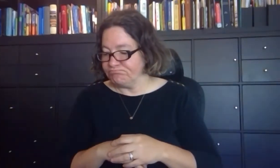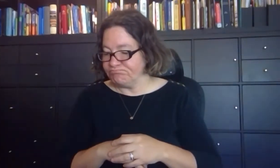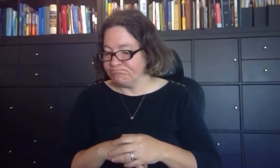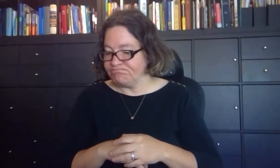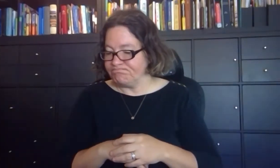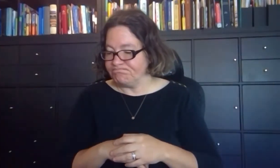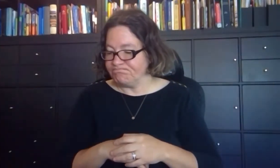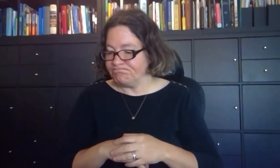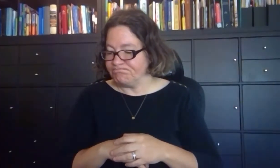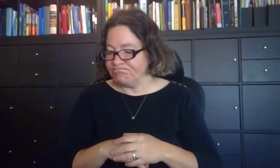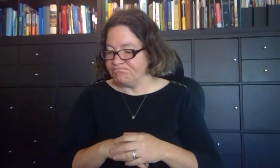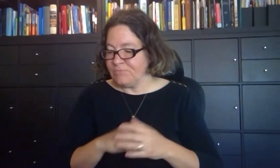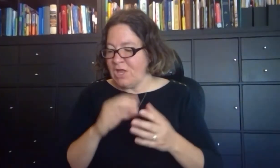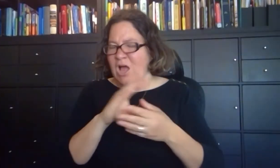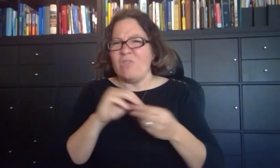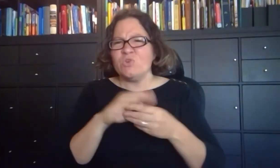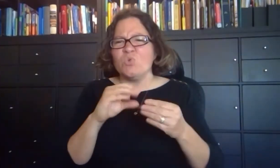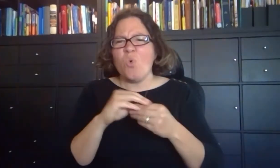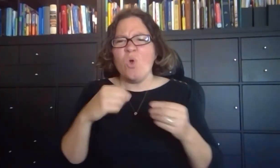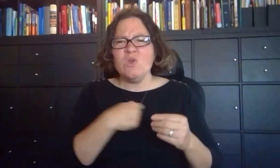pay attention to grows inside of us.